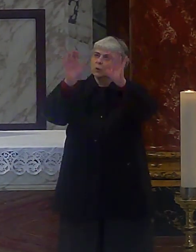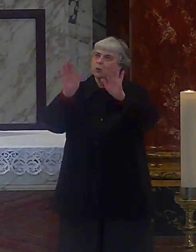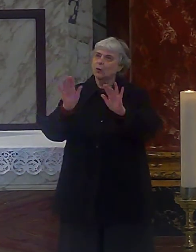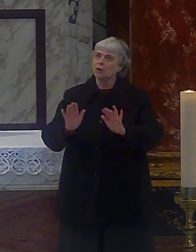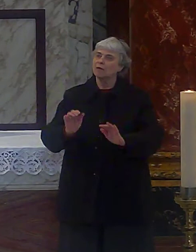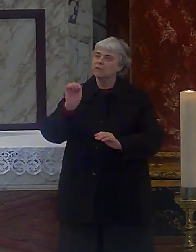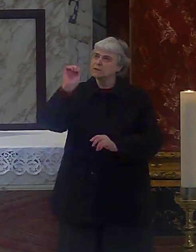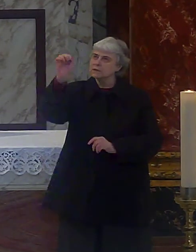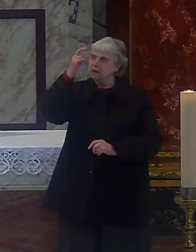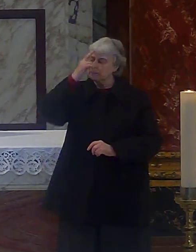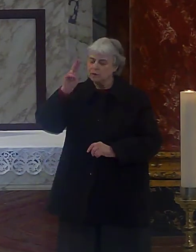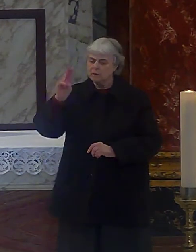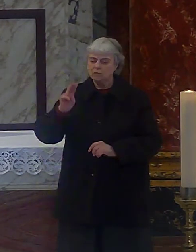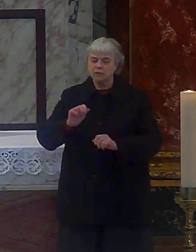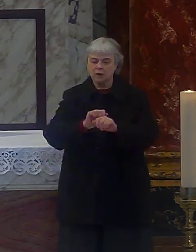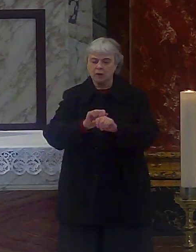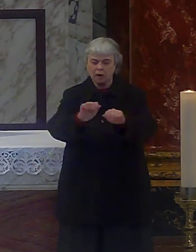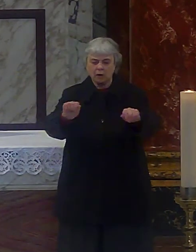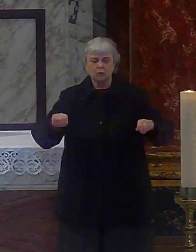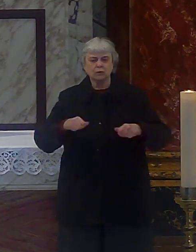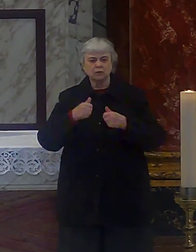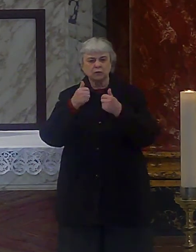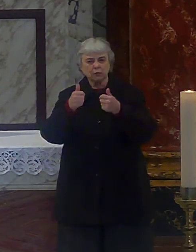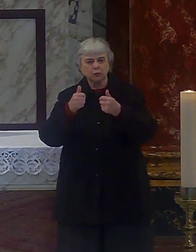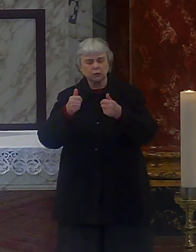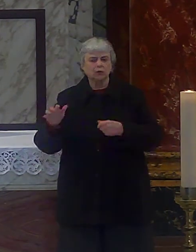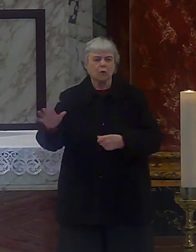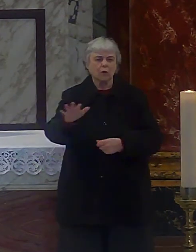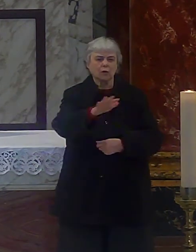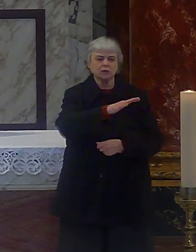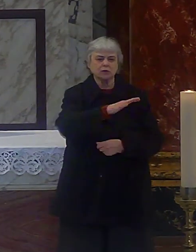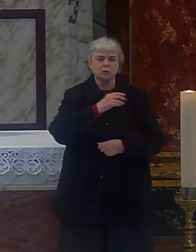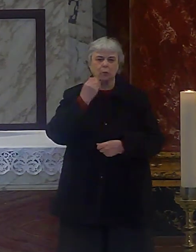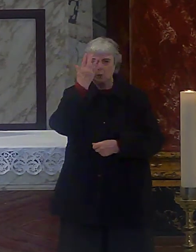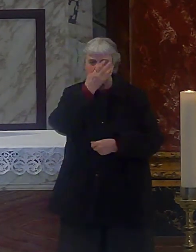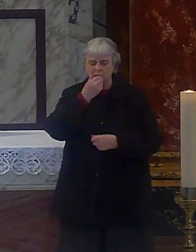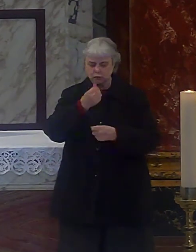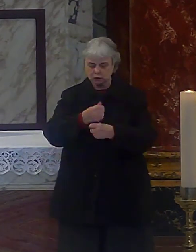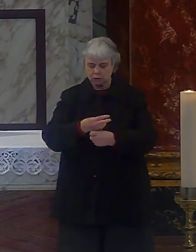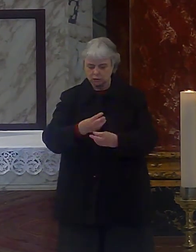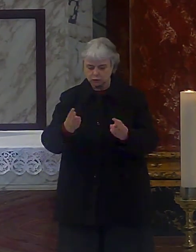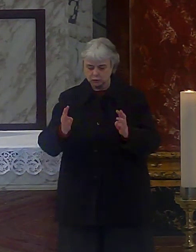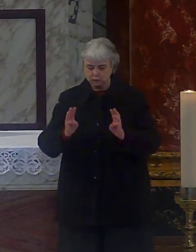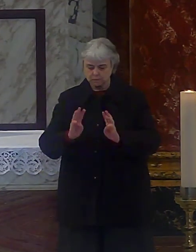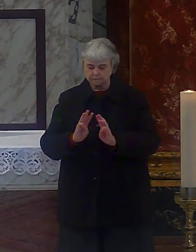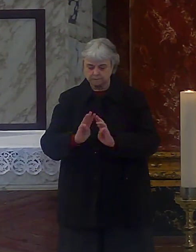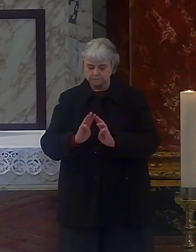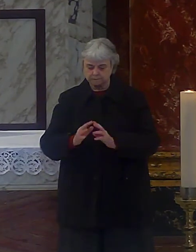glory of his name for our good the good of all his holy church